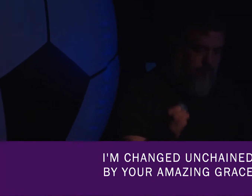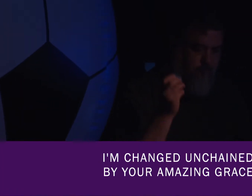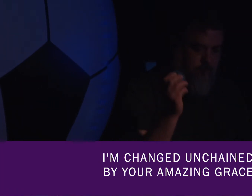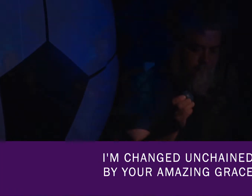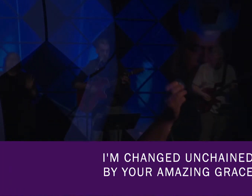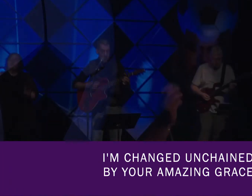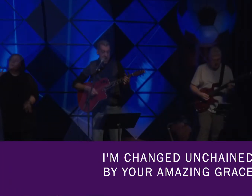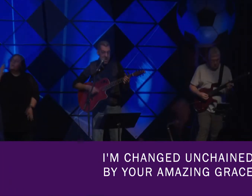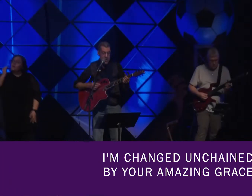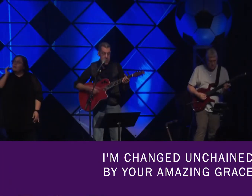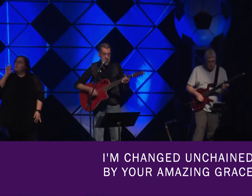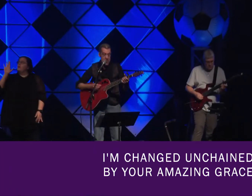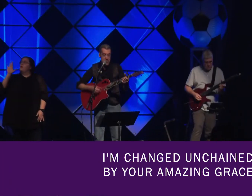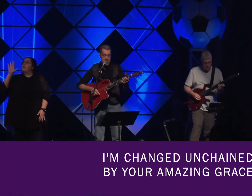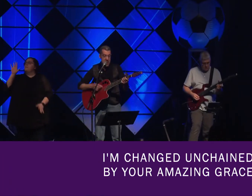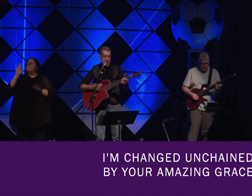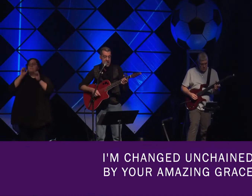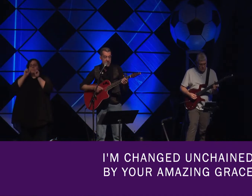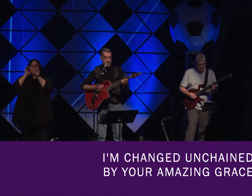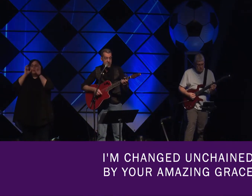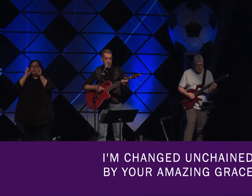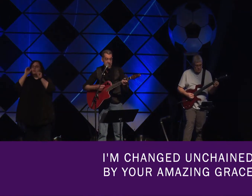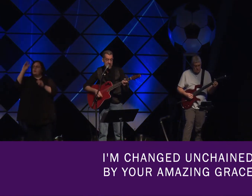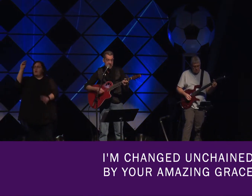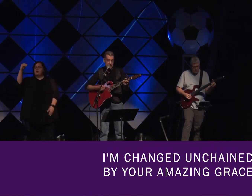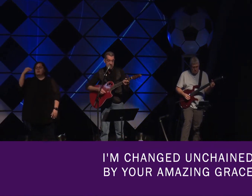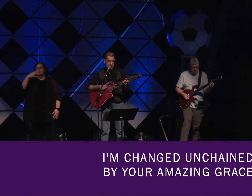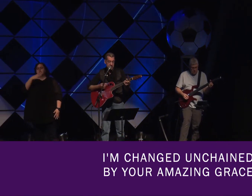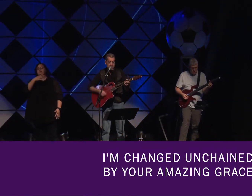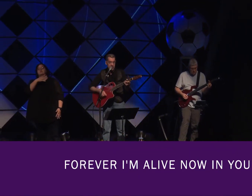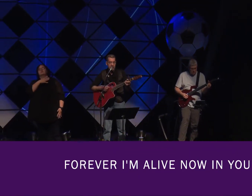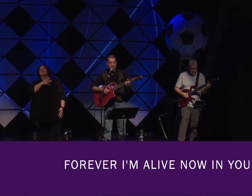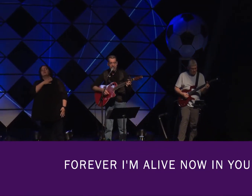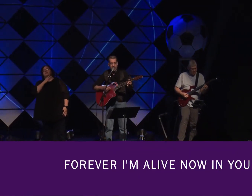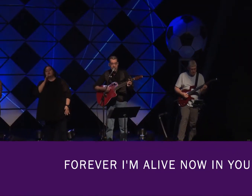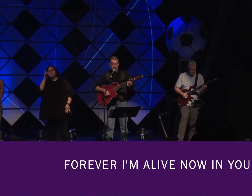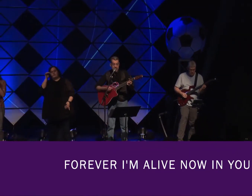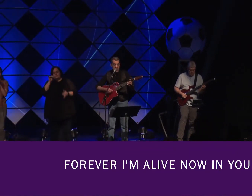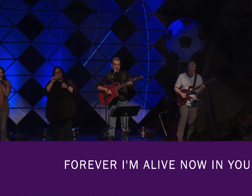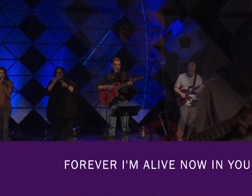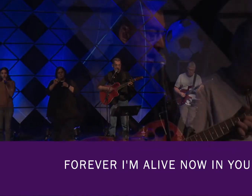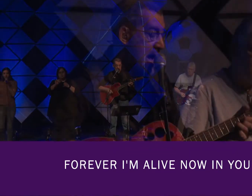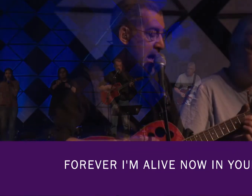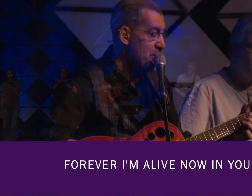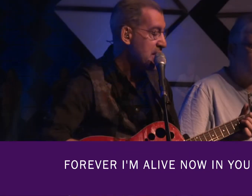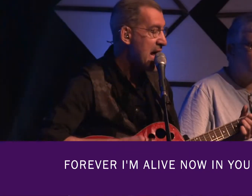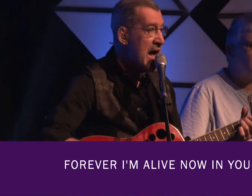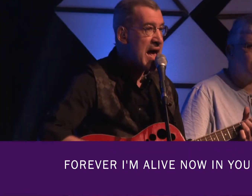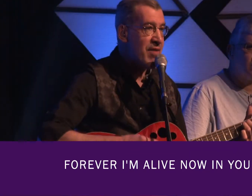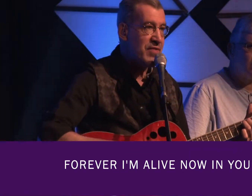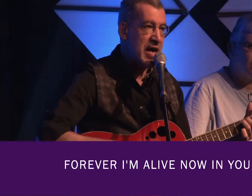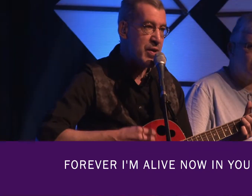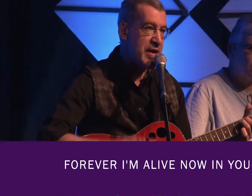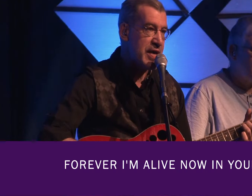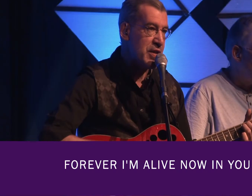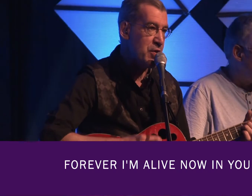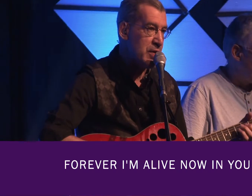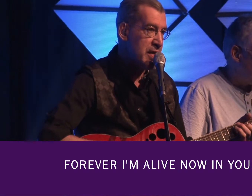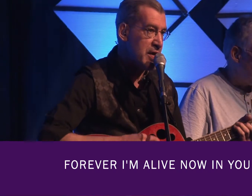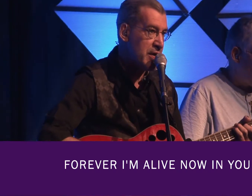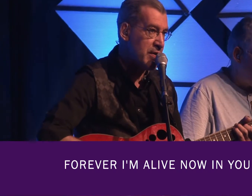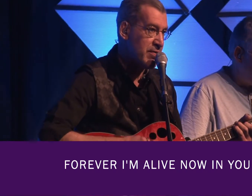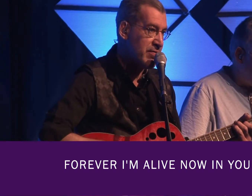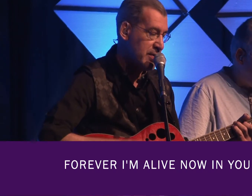chained by your amazing grace. Forever I'm alive now in